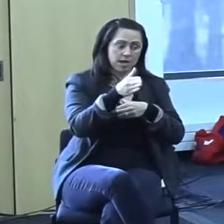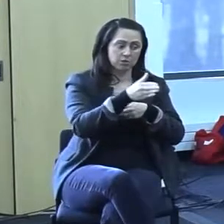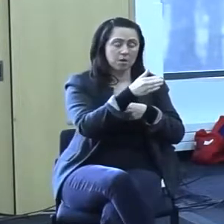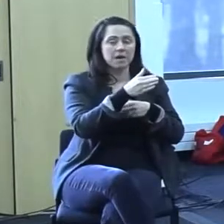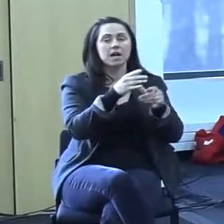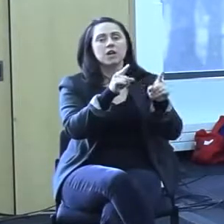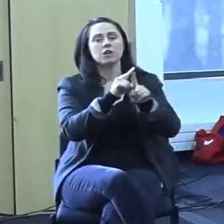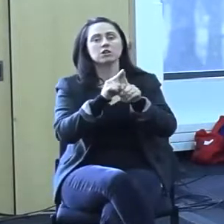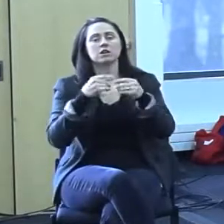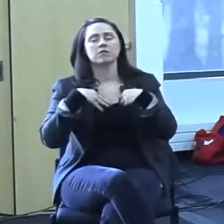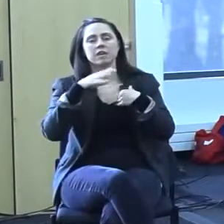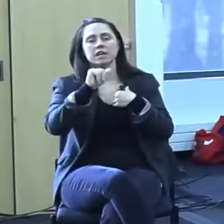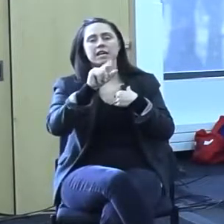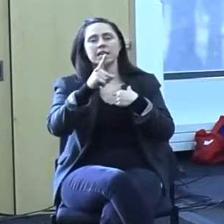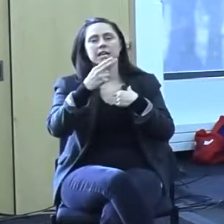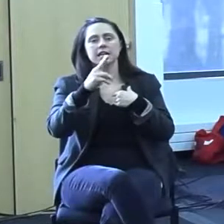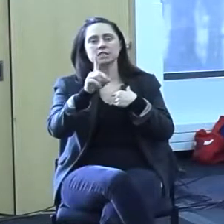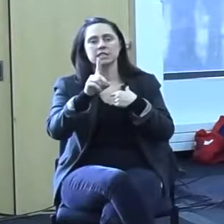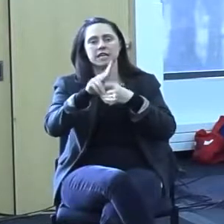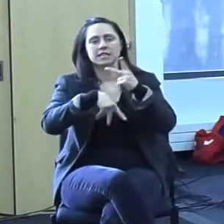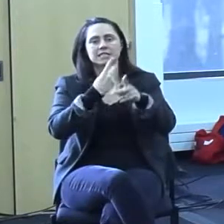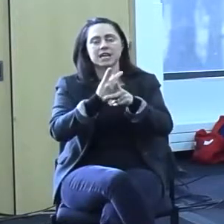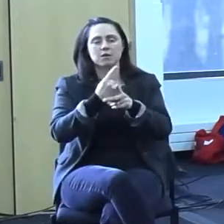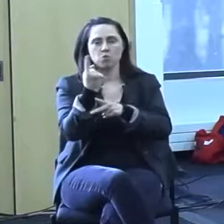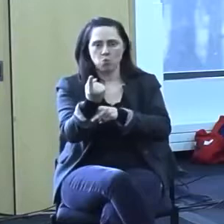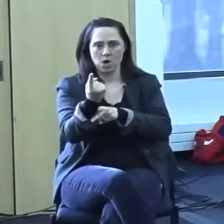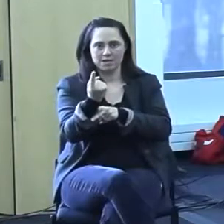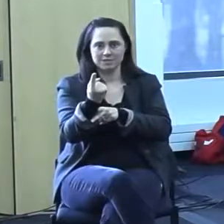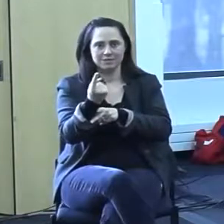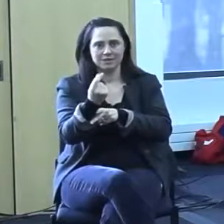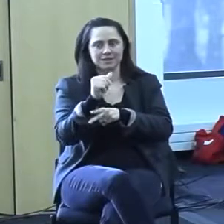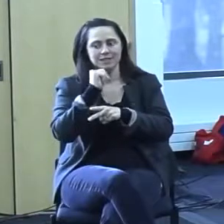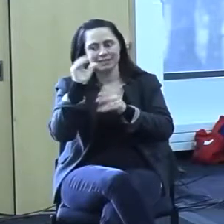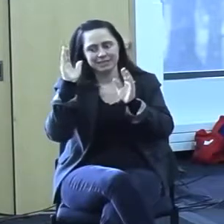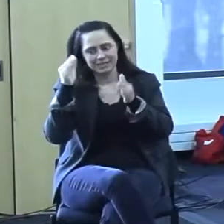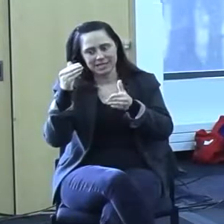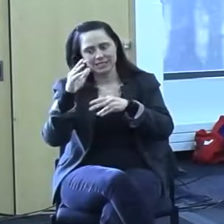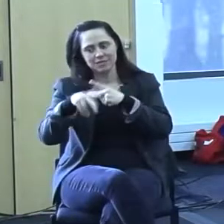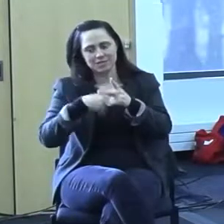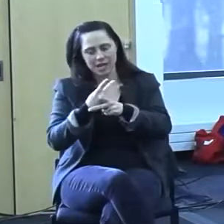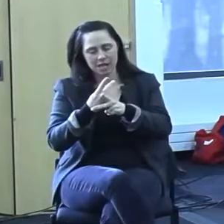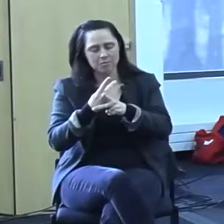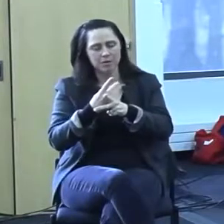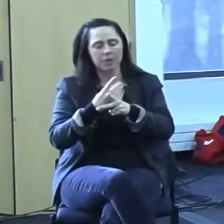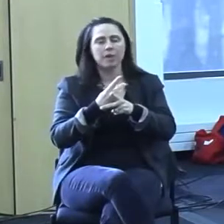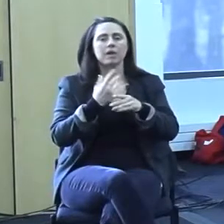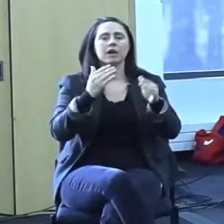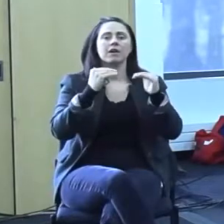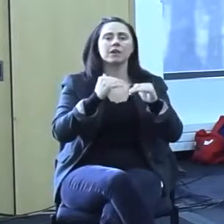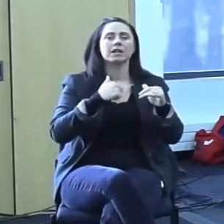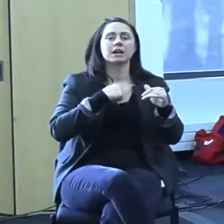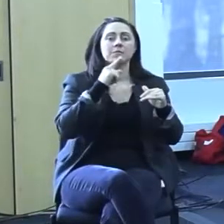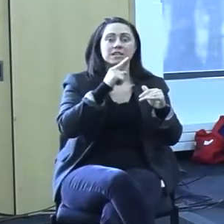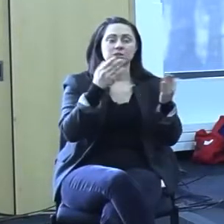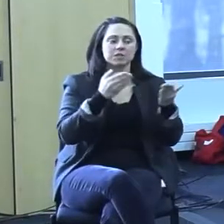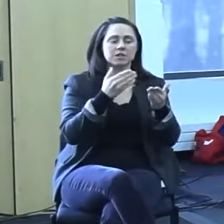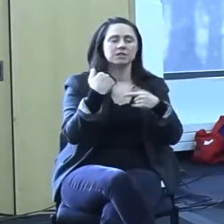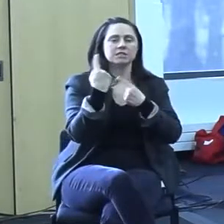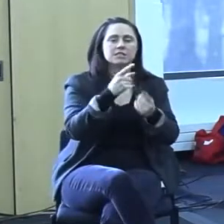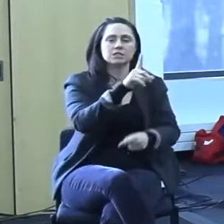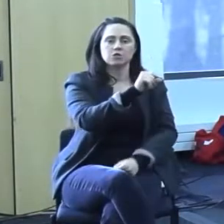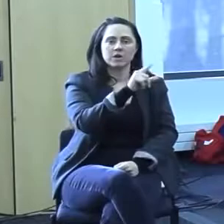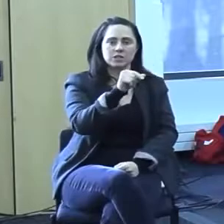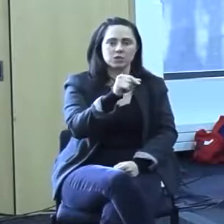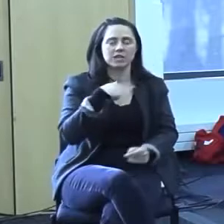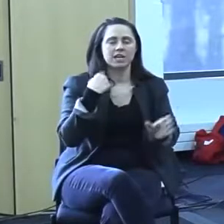I'm also have ADHD type 1, which is the inattentive, I think, type. And then I'm actually been here since